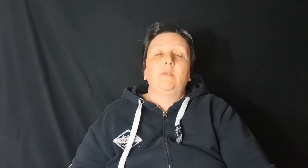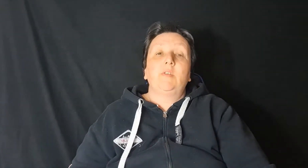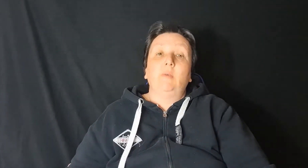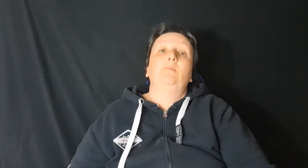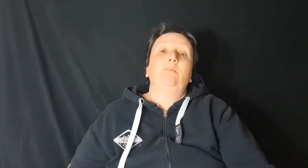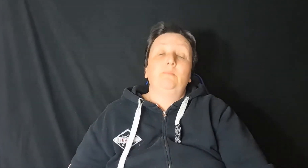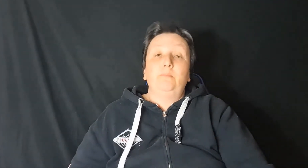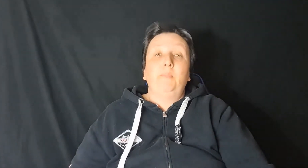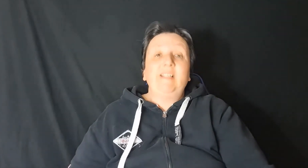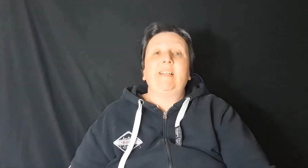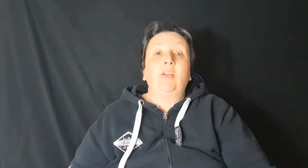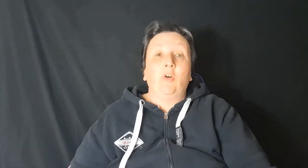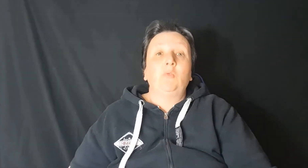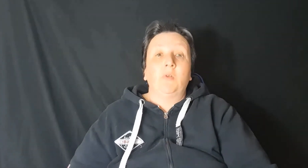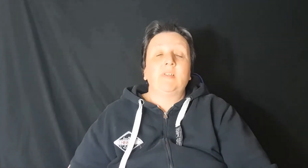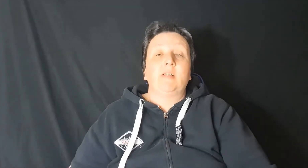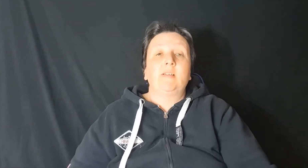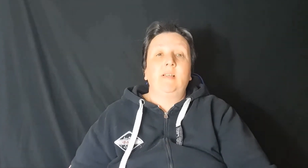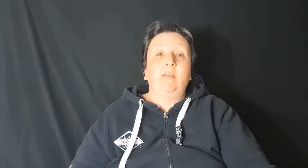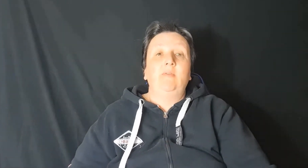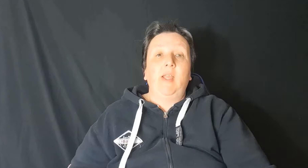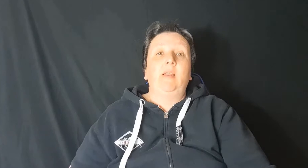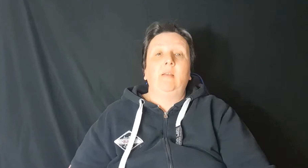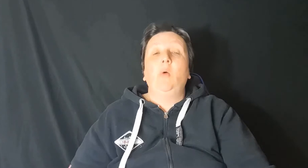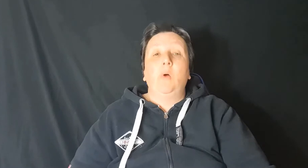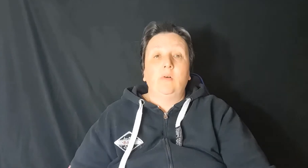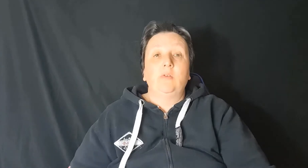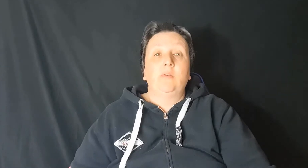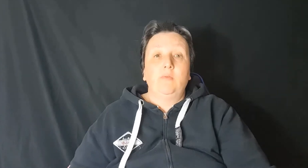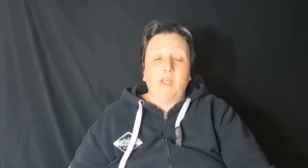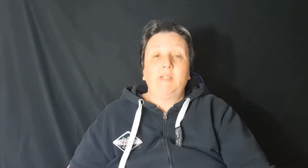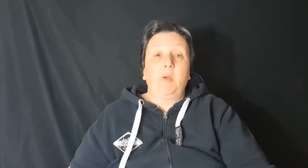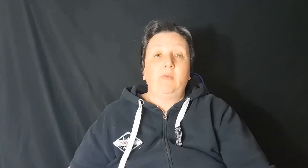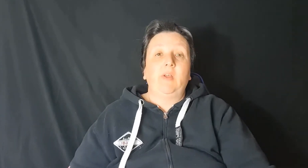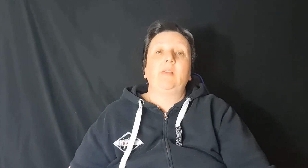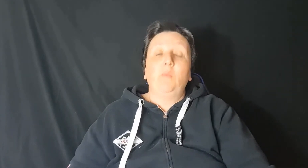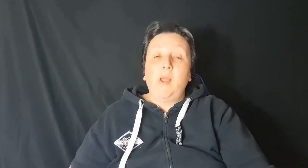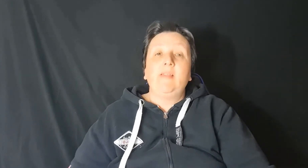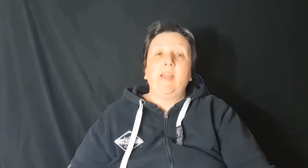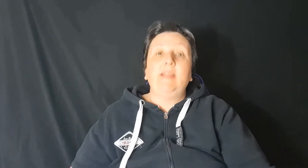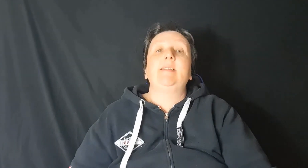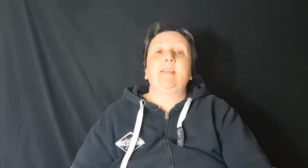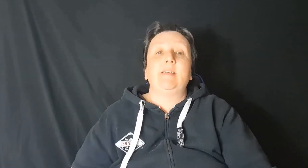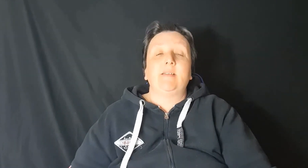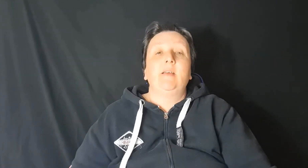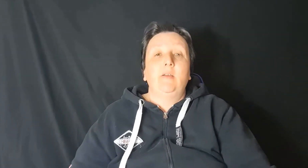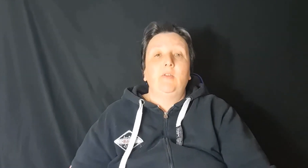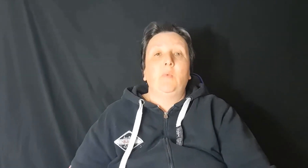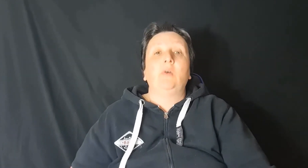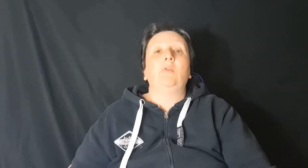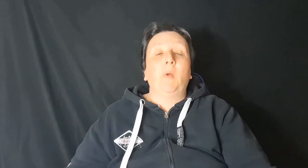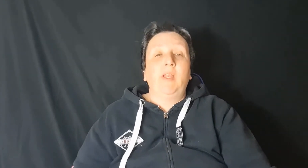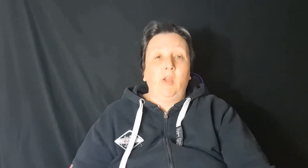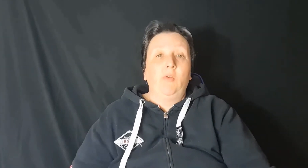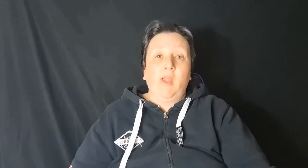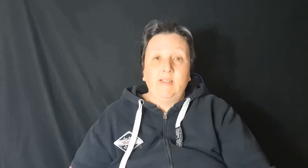So, basically, God wants us to live in a world that is perfect, the way that he sees the world when he created